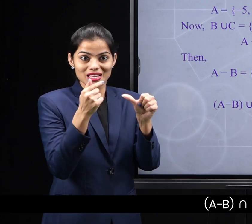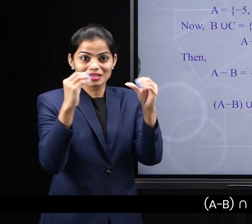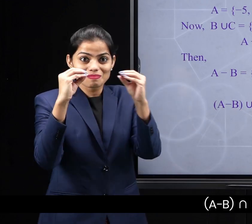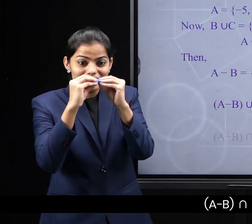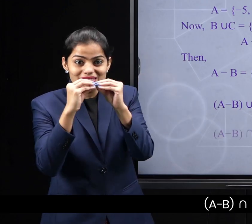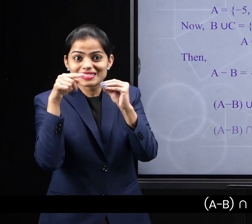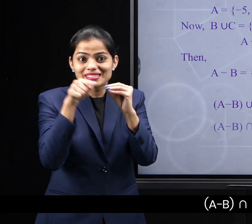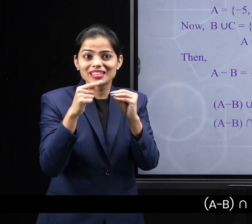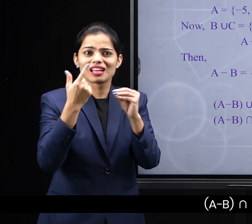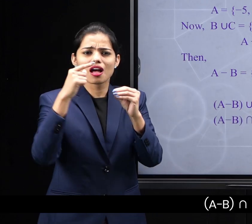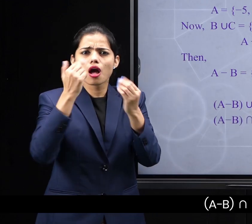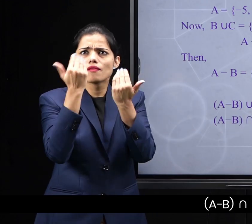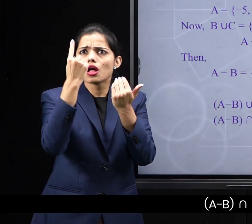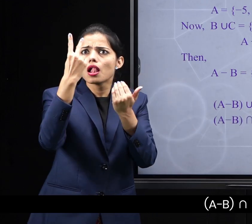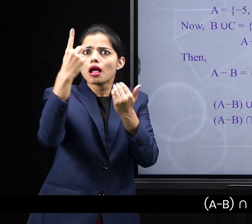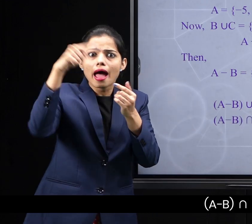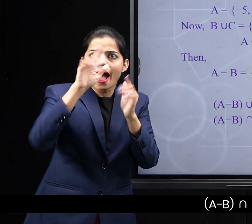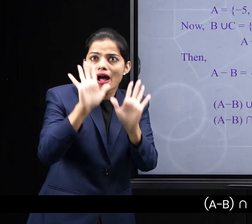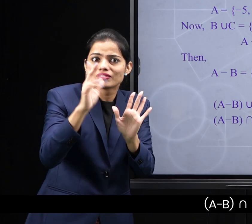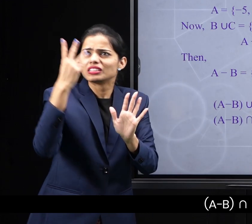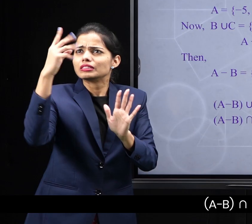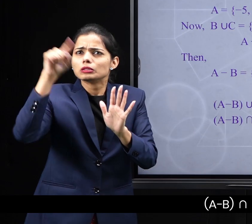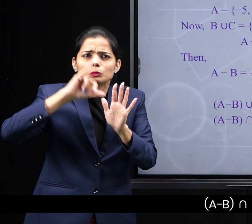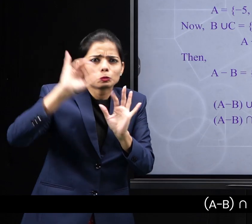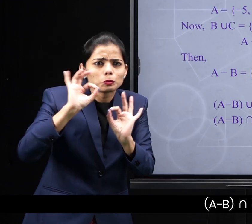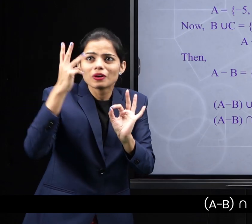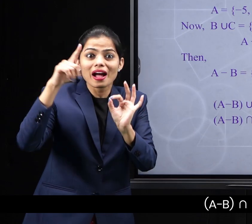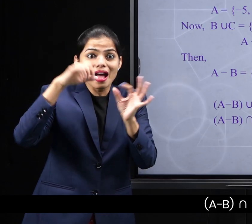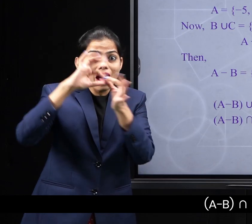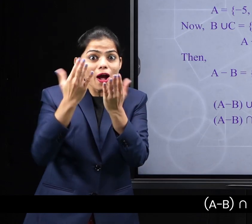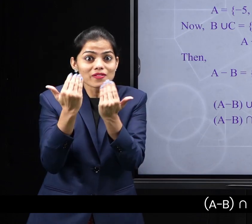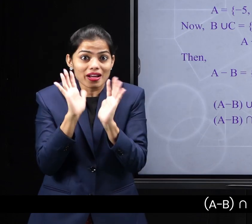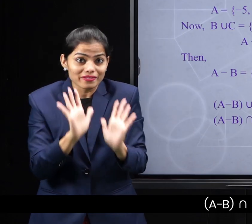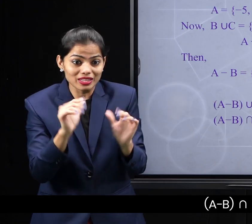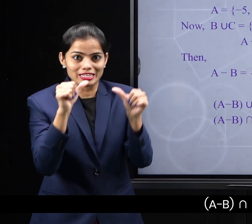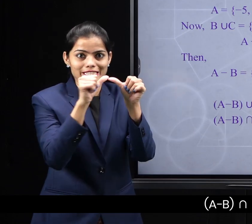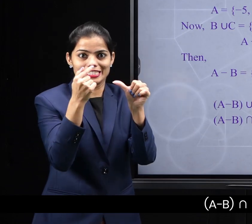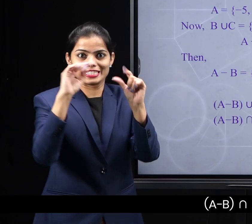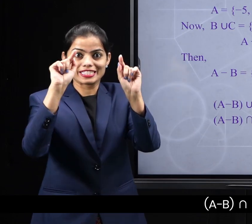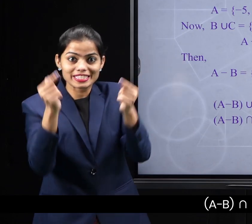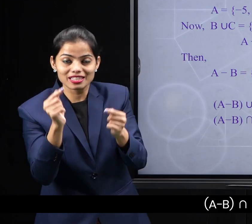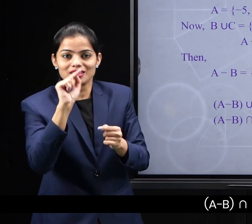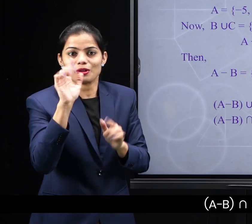A minus B intersection A minus C is equals to -5 and 1 and so on till 3.